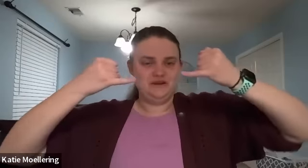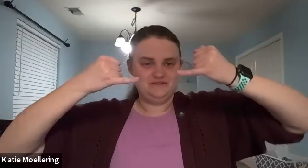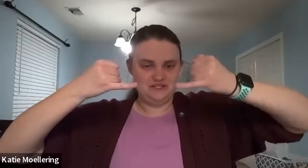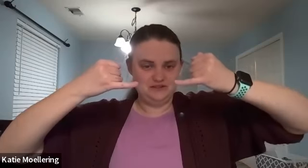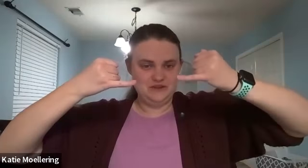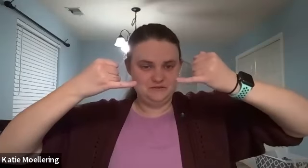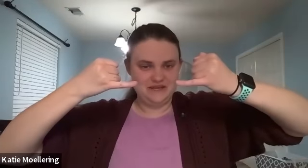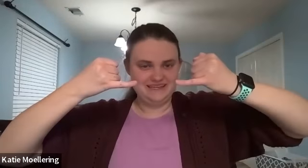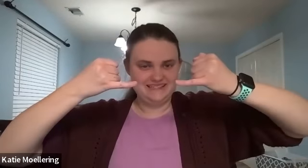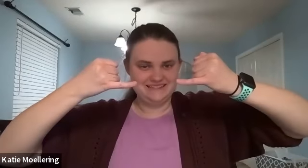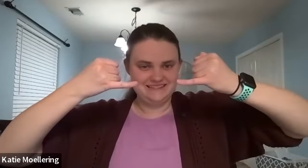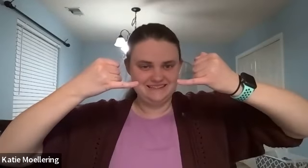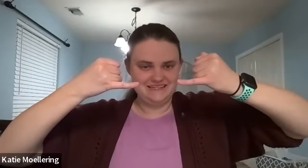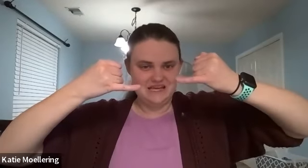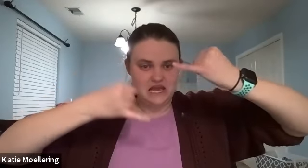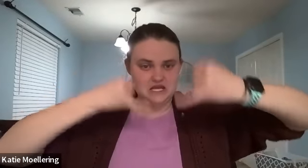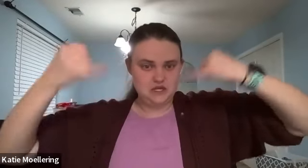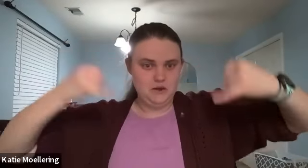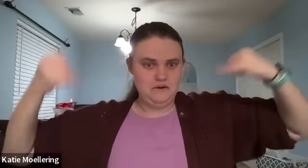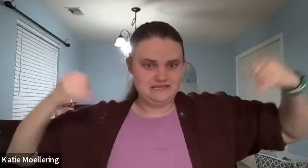have your pinkies and you go pasta,